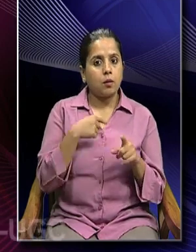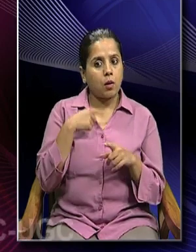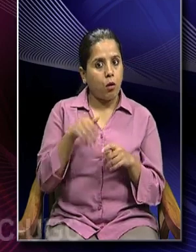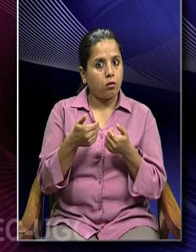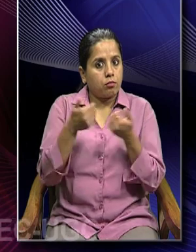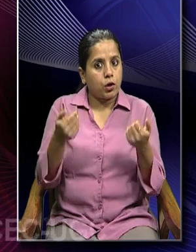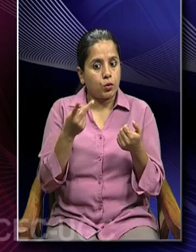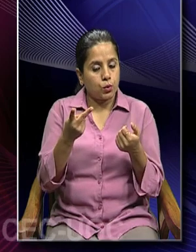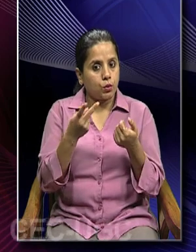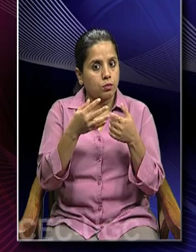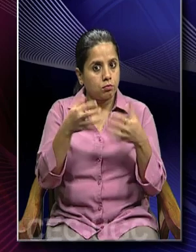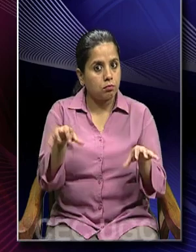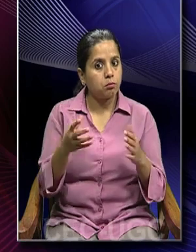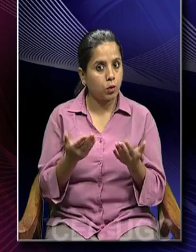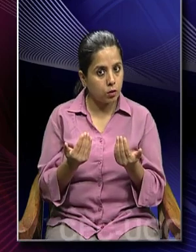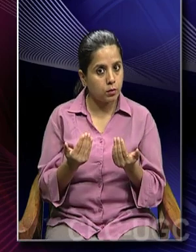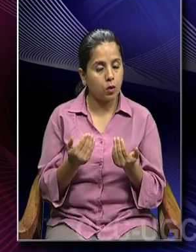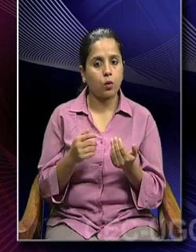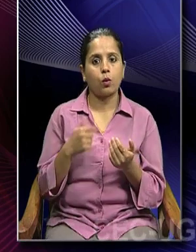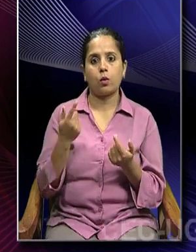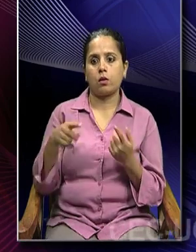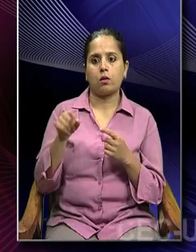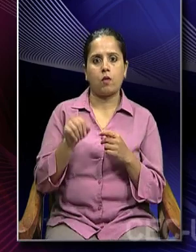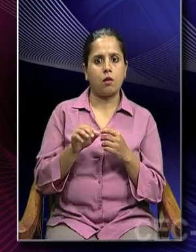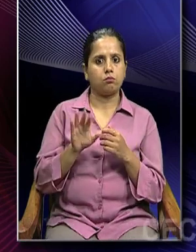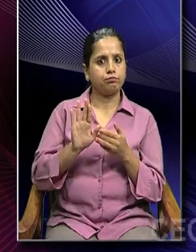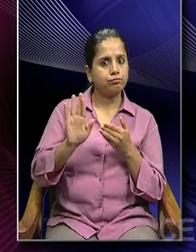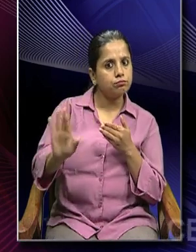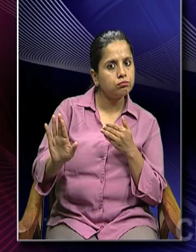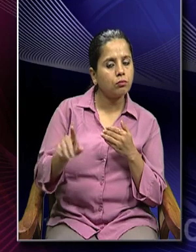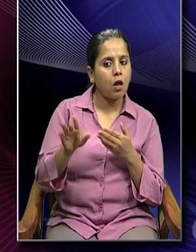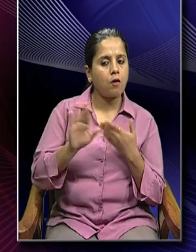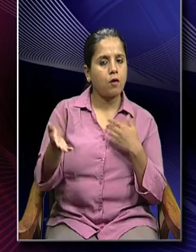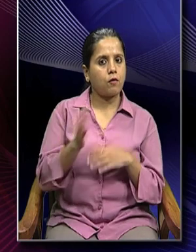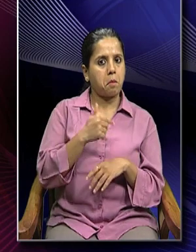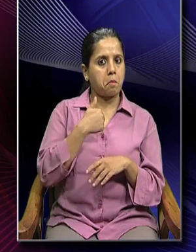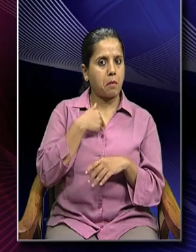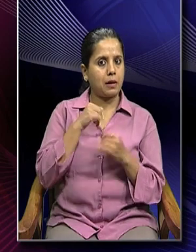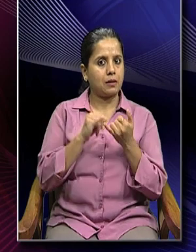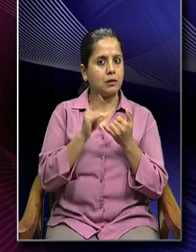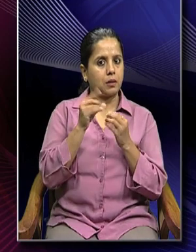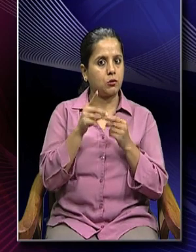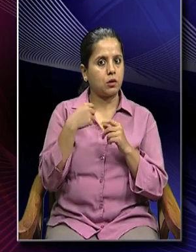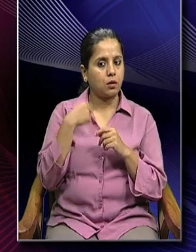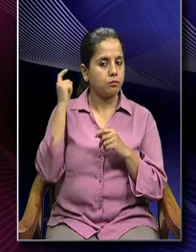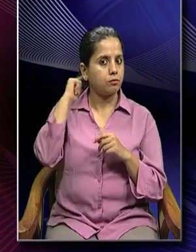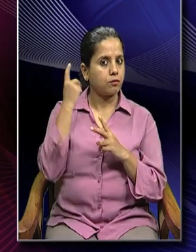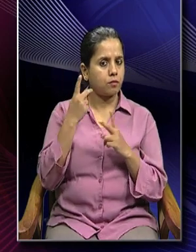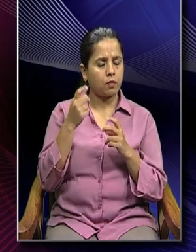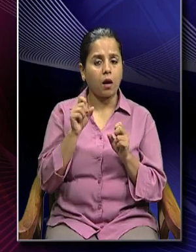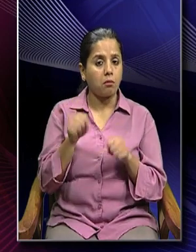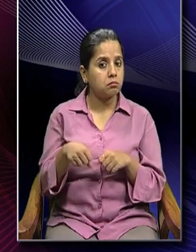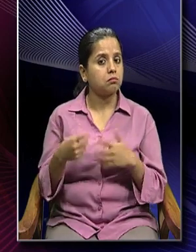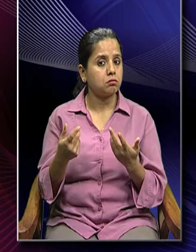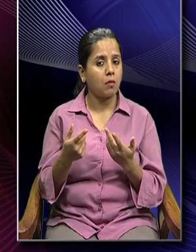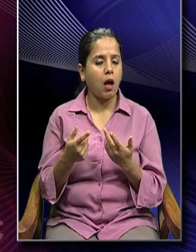differentiate the two? Can I make it away? Can I ensure that it is away from my subjective consciousness? Of course,